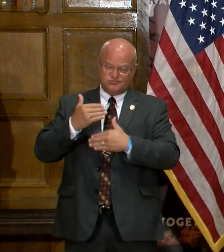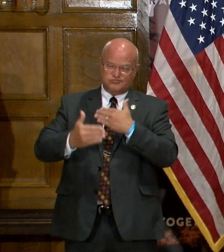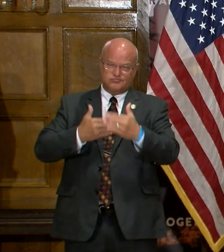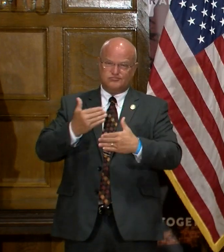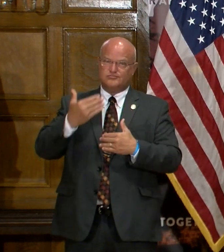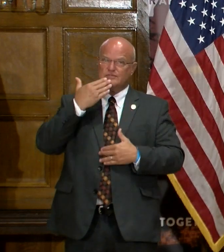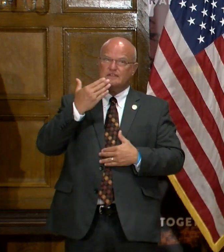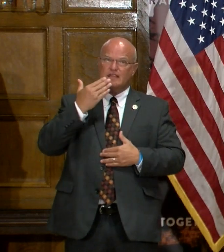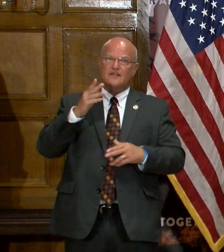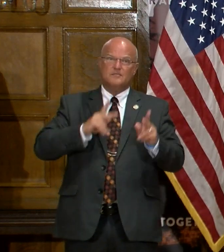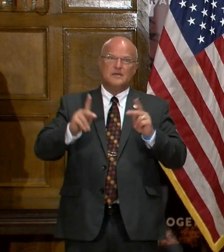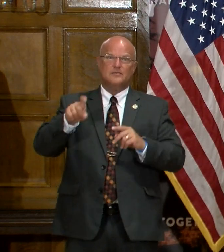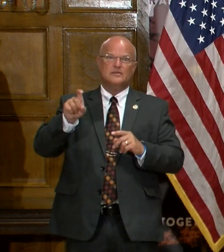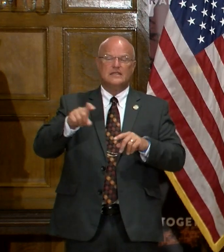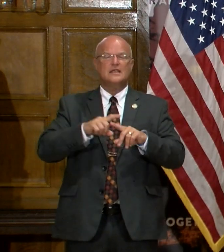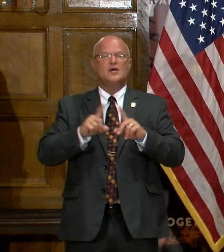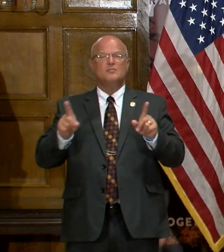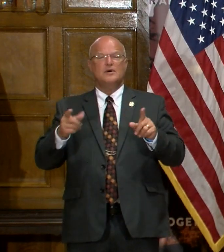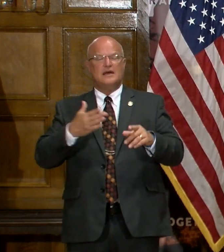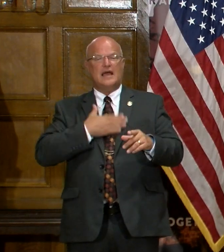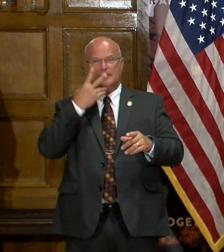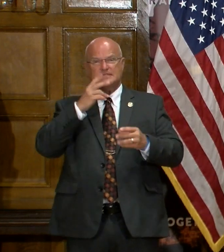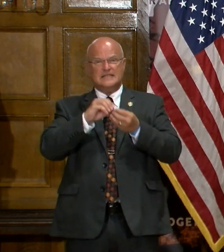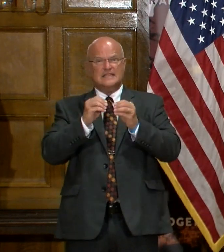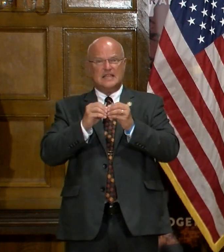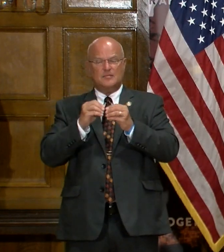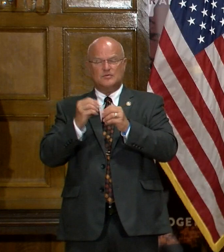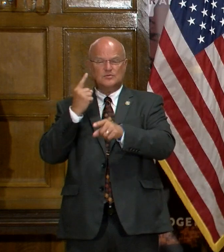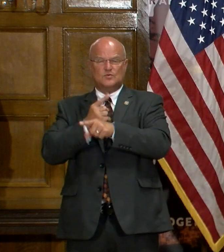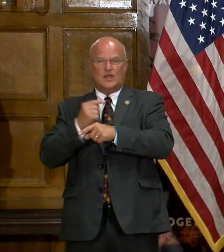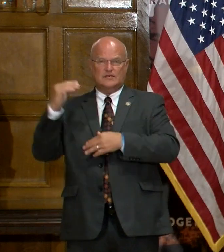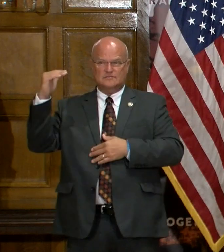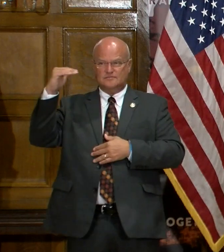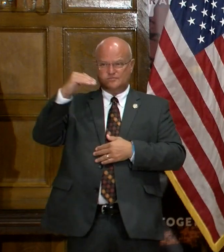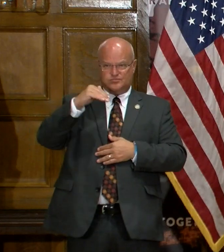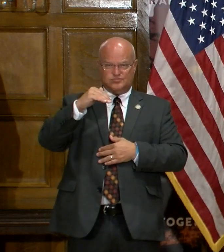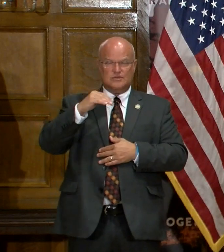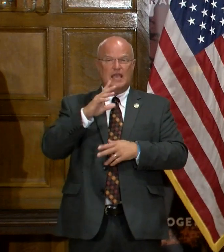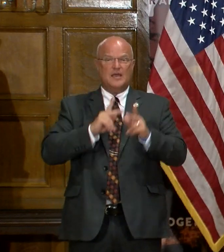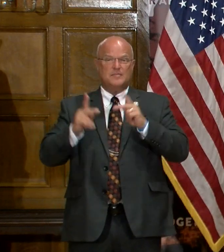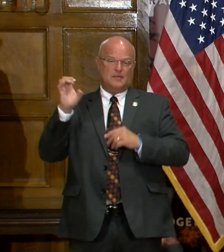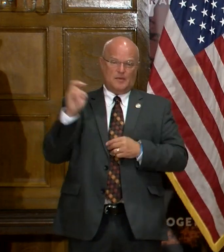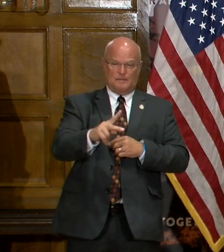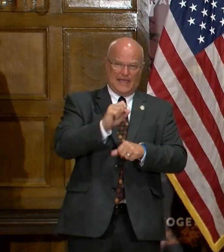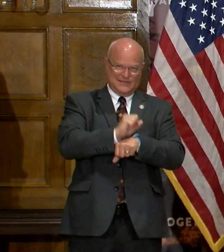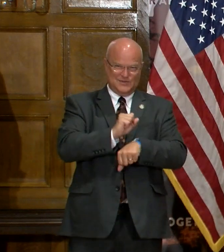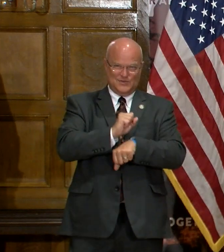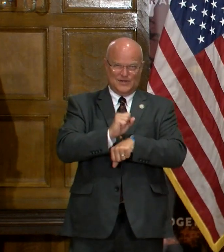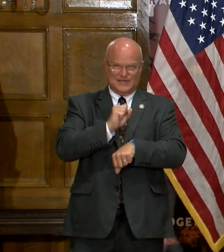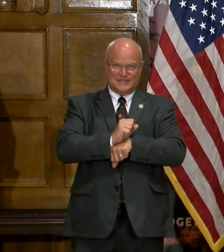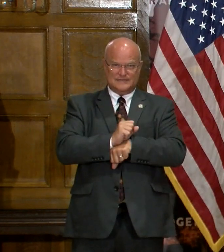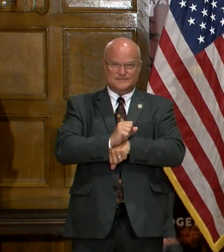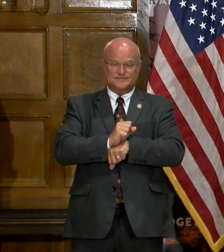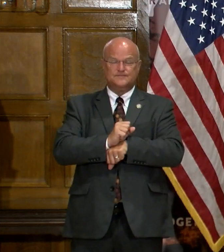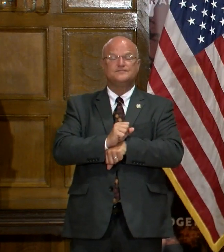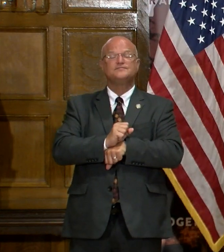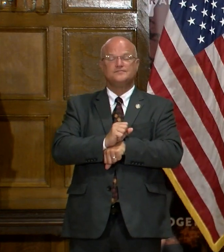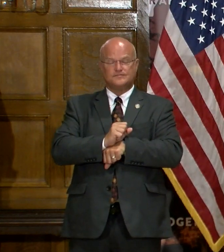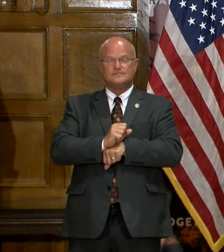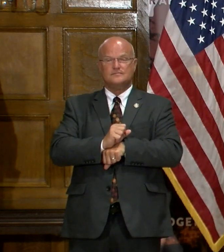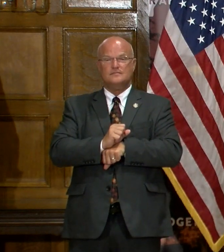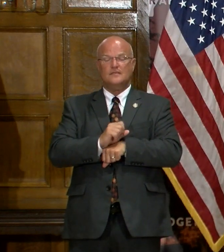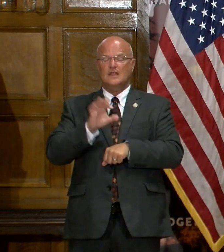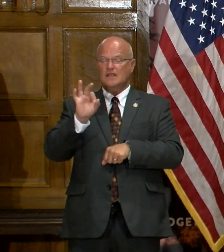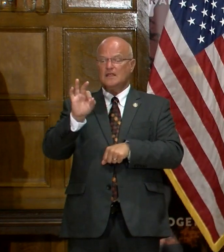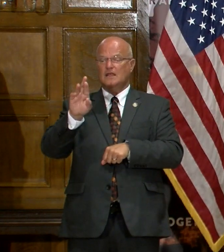beneficial to those who needed it. But we are pleased to see the numbers heading in the right directions and folks getting back to work. As it's related to